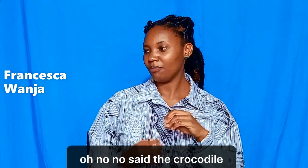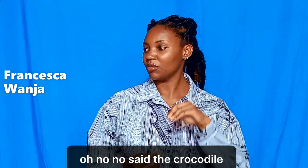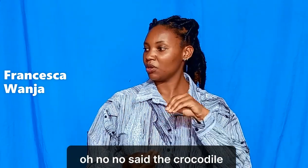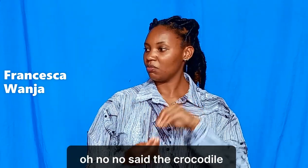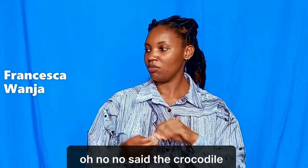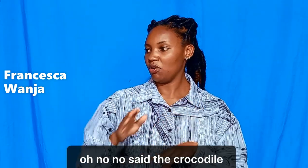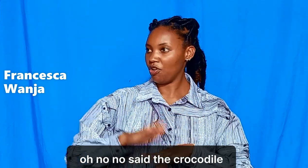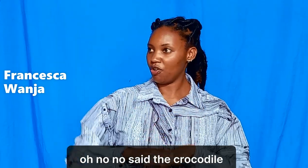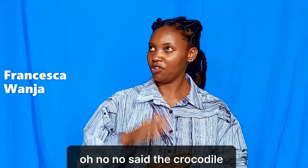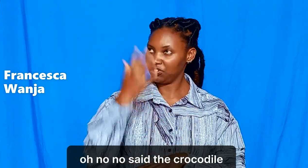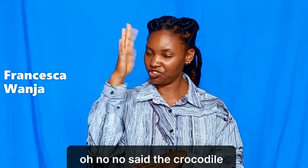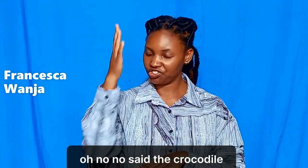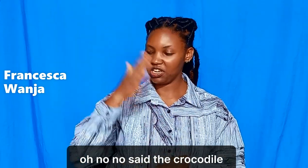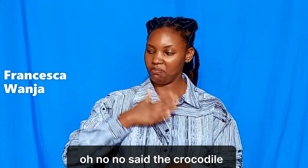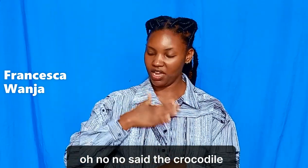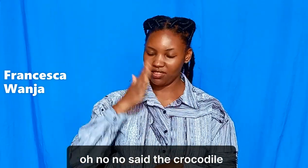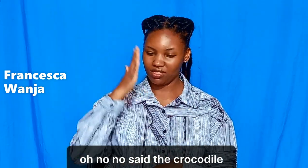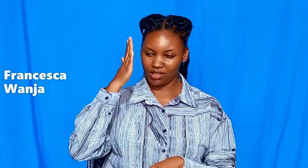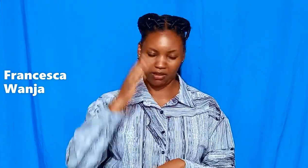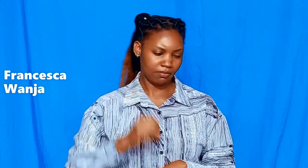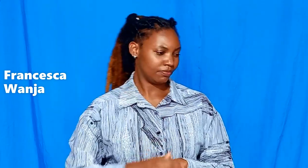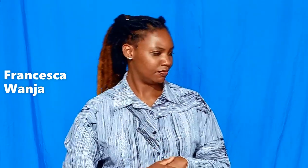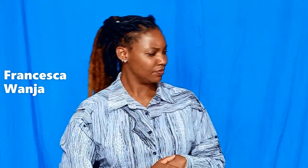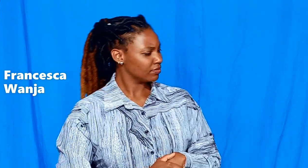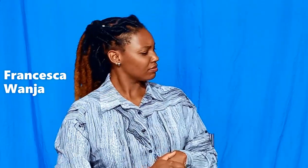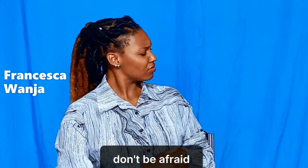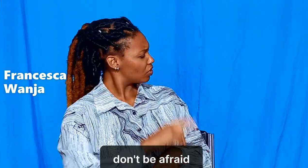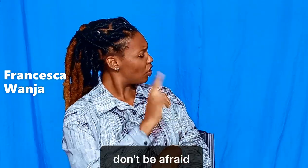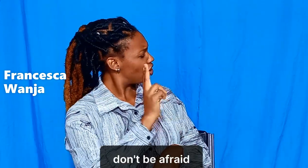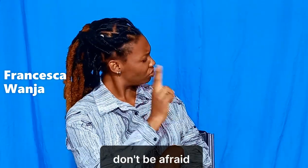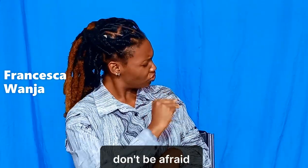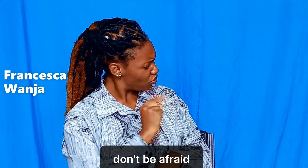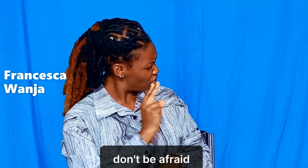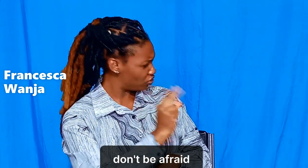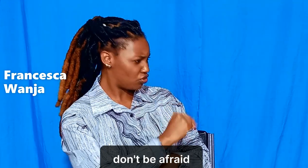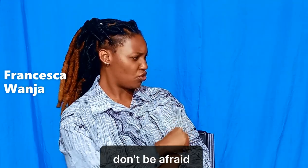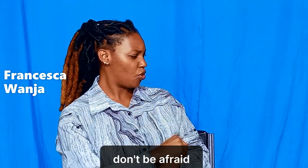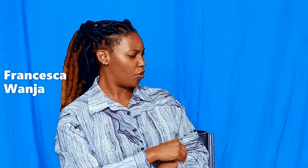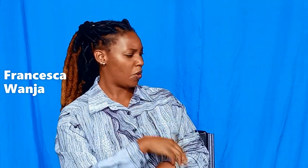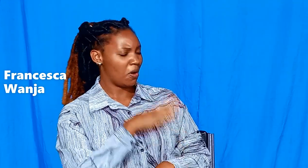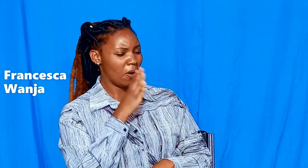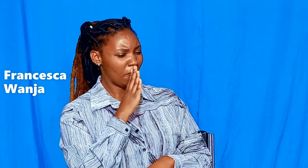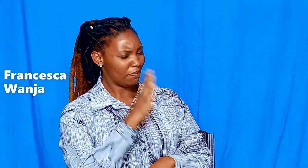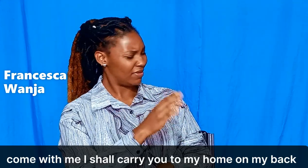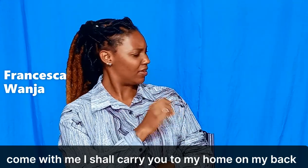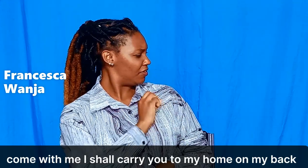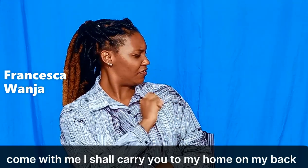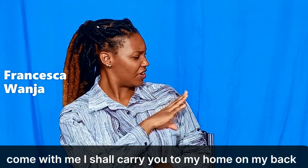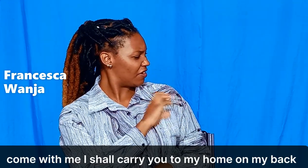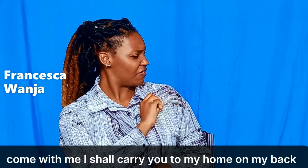said the crocodile. Don't be afraid. Come with me.